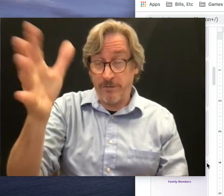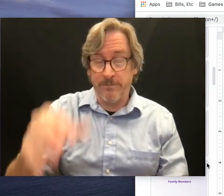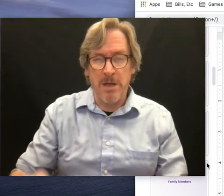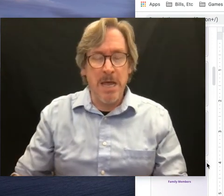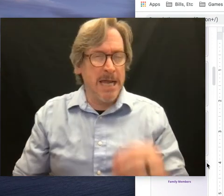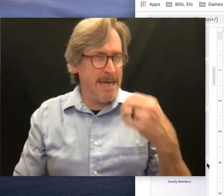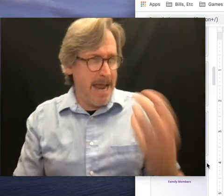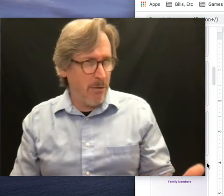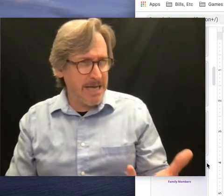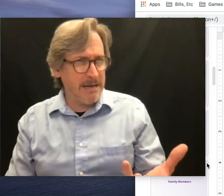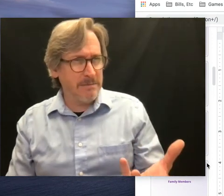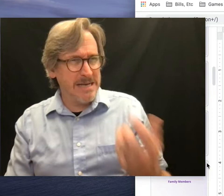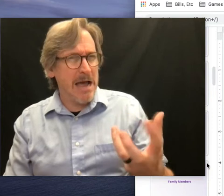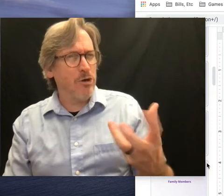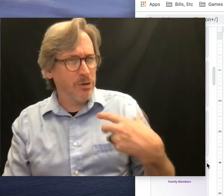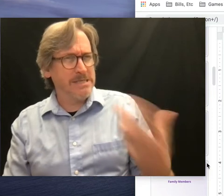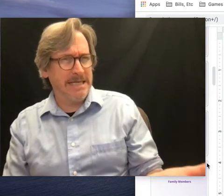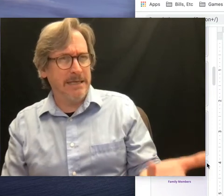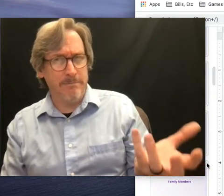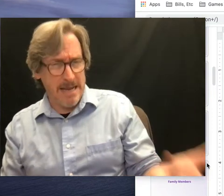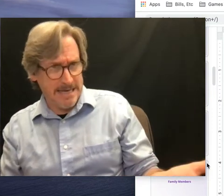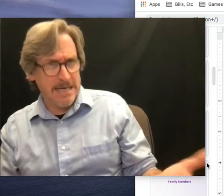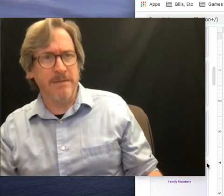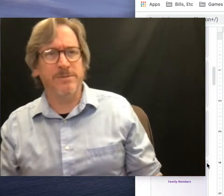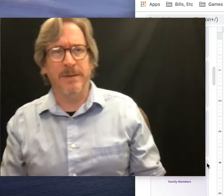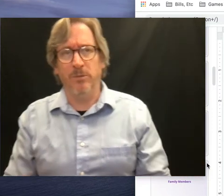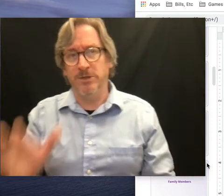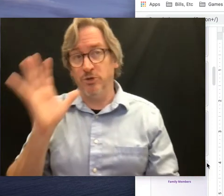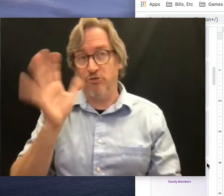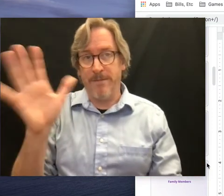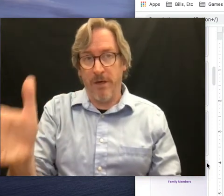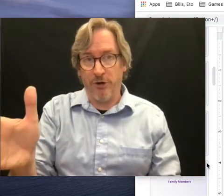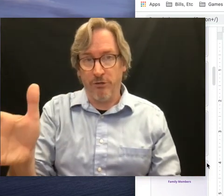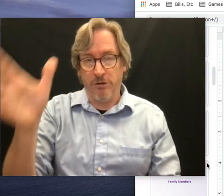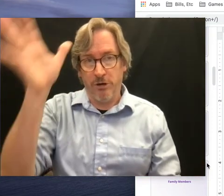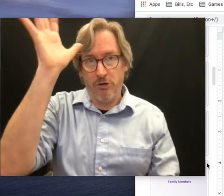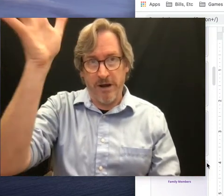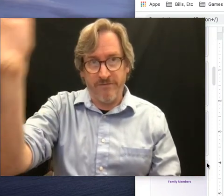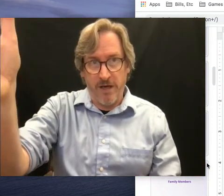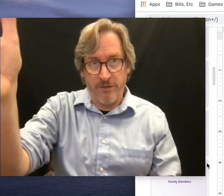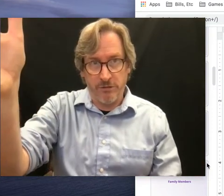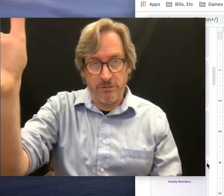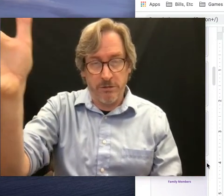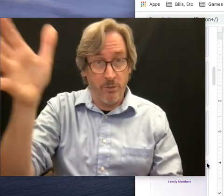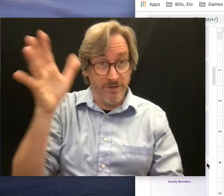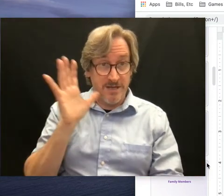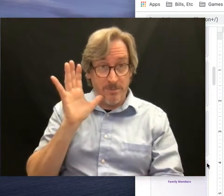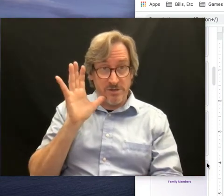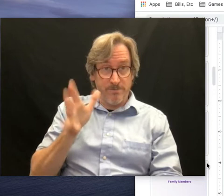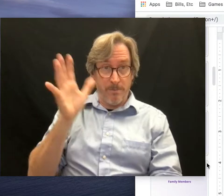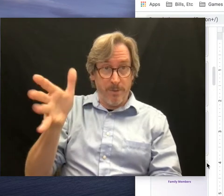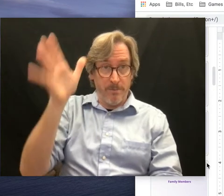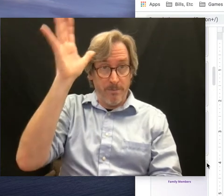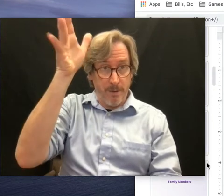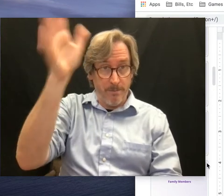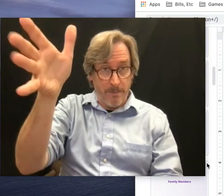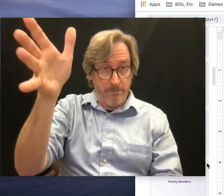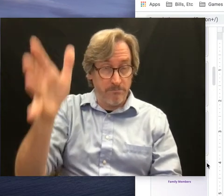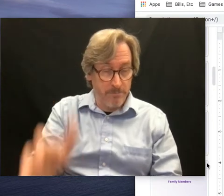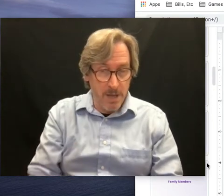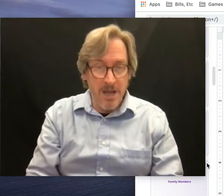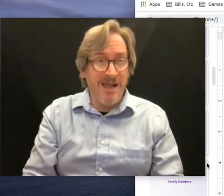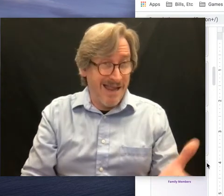grandfather. Now you'll see many times people will do grandmother, grandfather with a double bump, bump, bump,